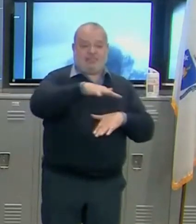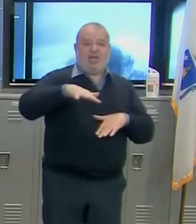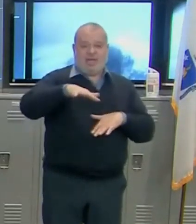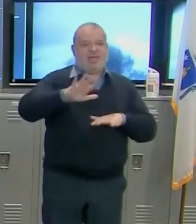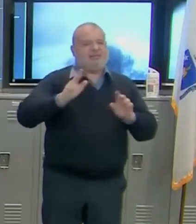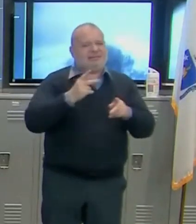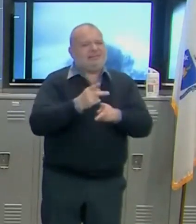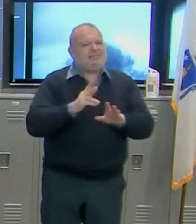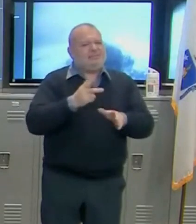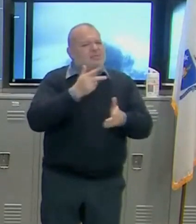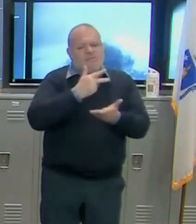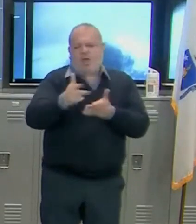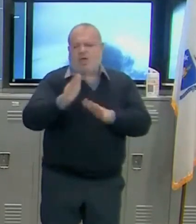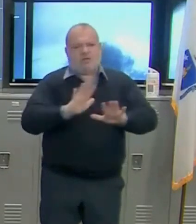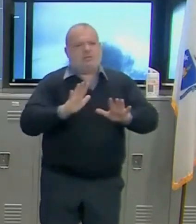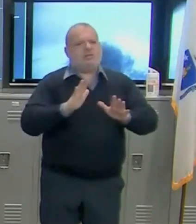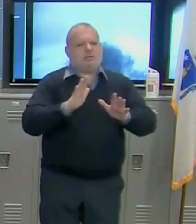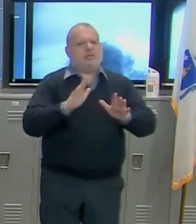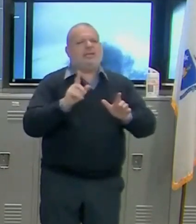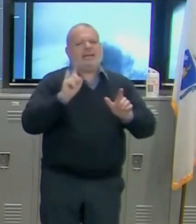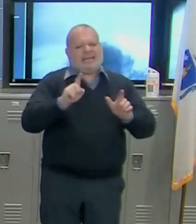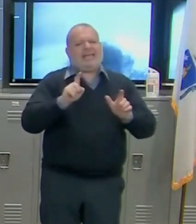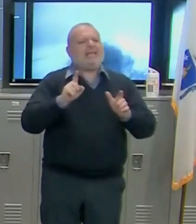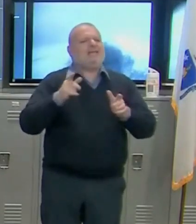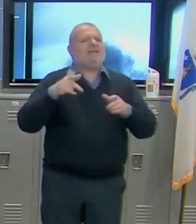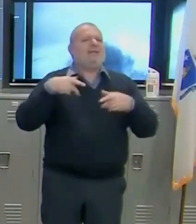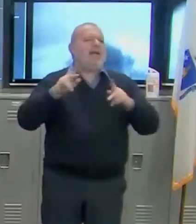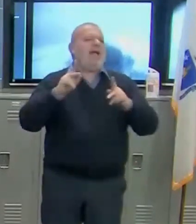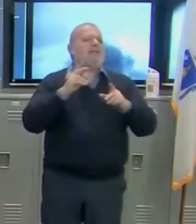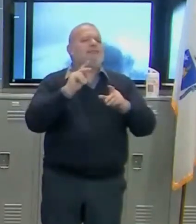We do expect that cleanup efforts will take some time, and we